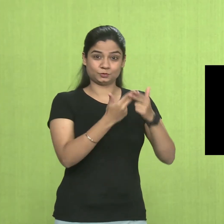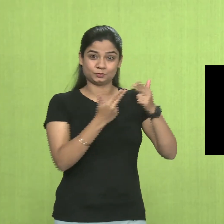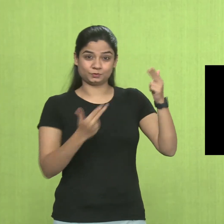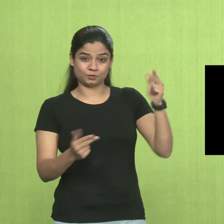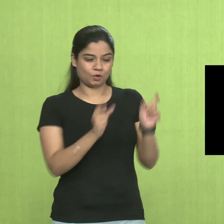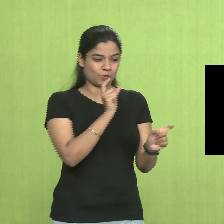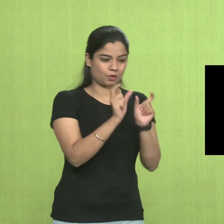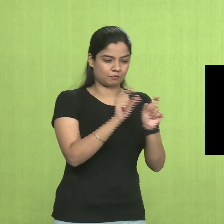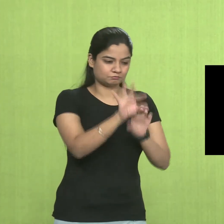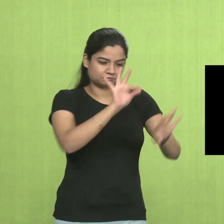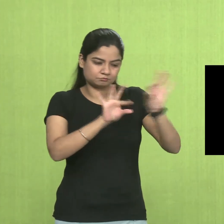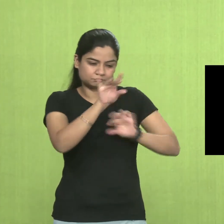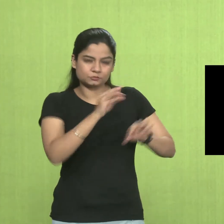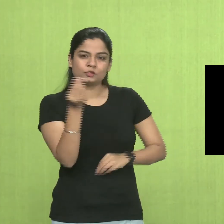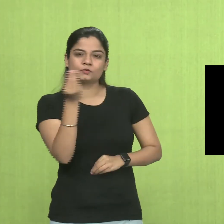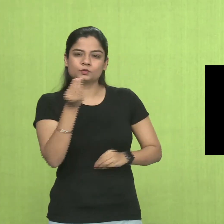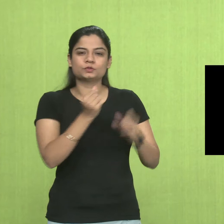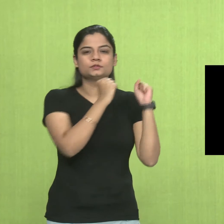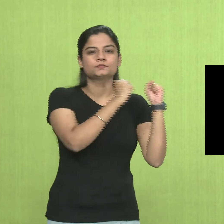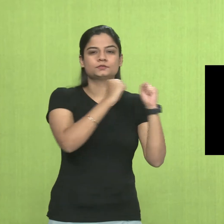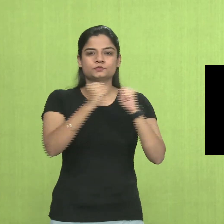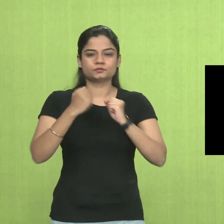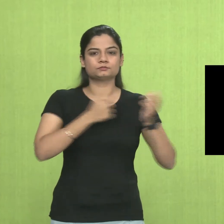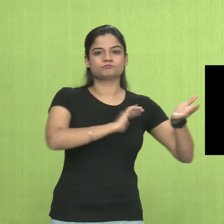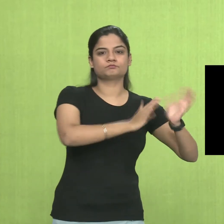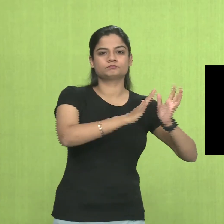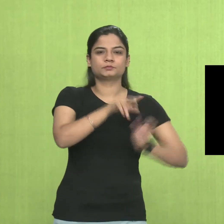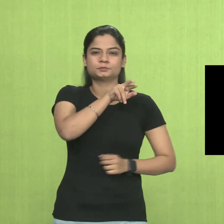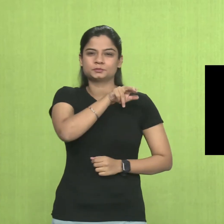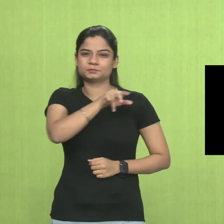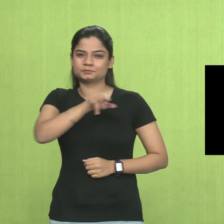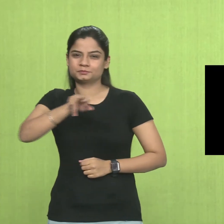Before starting the chapter, let's discuss some new words in Indian Sign Language.